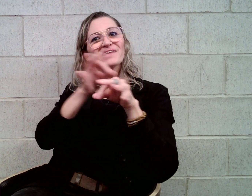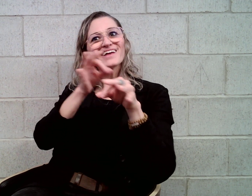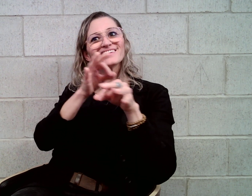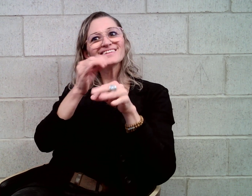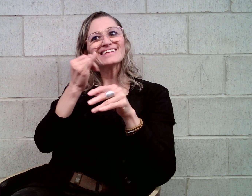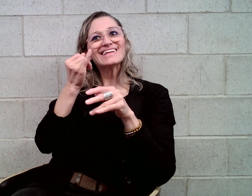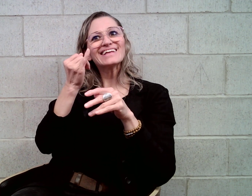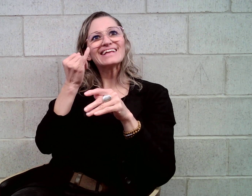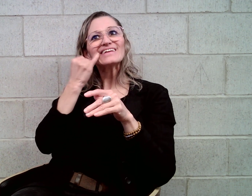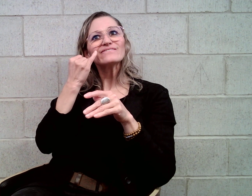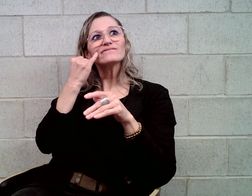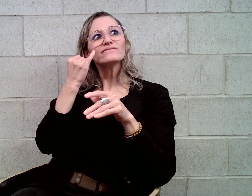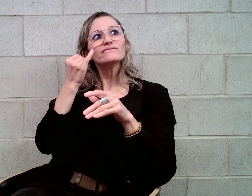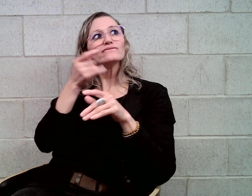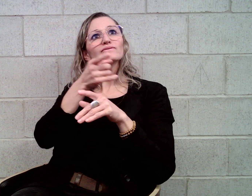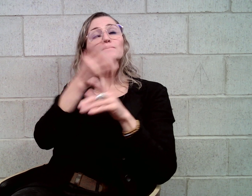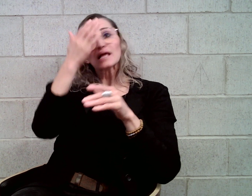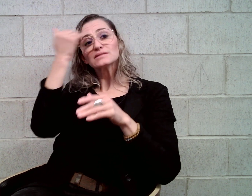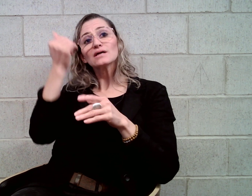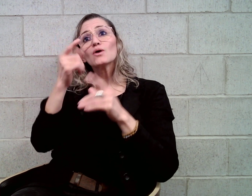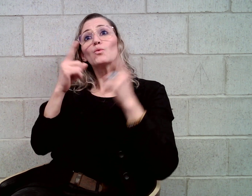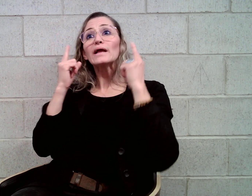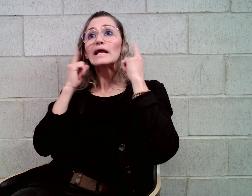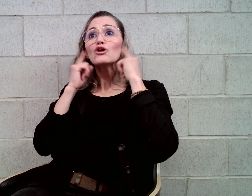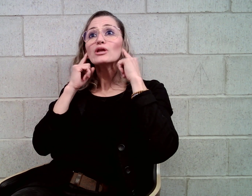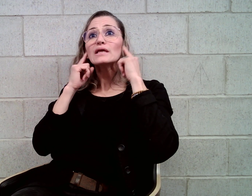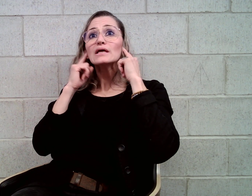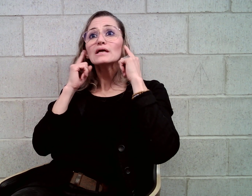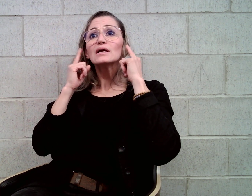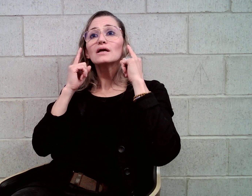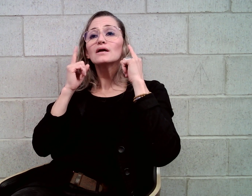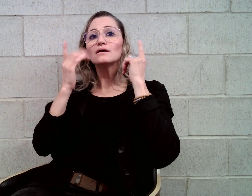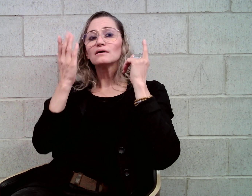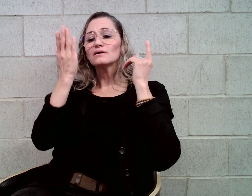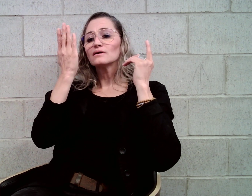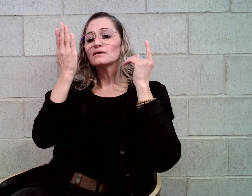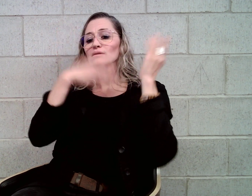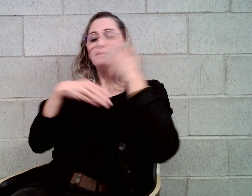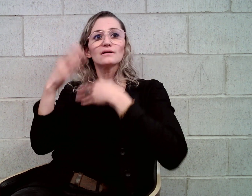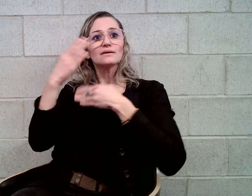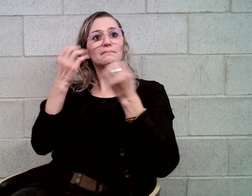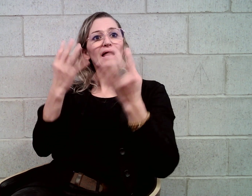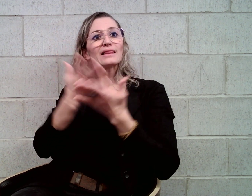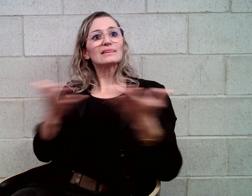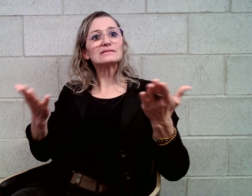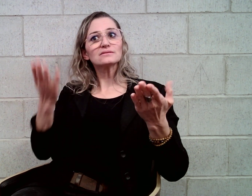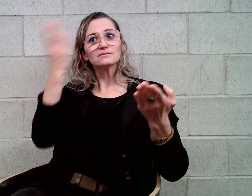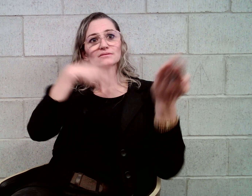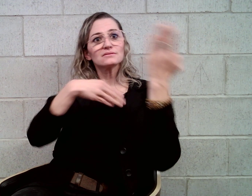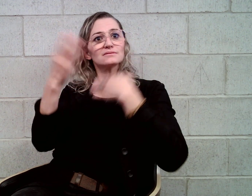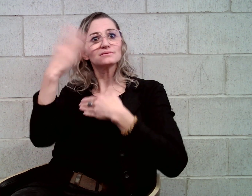expression. It's a little hard to explain, but I think when you're hearing something,